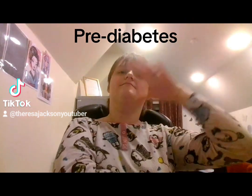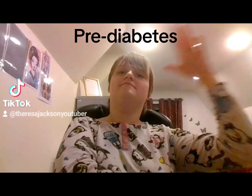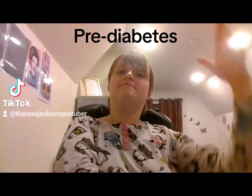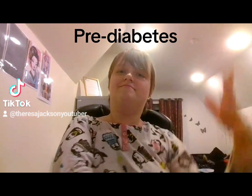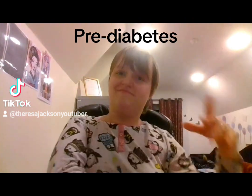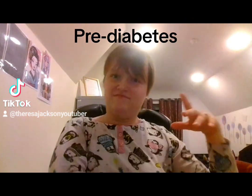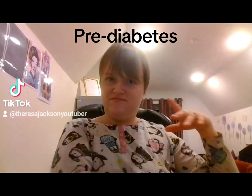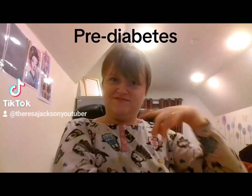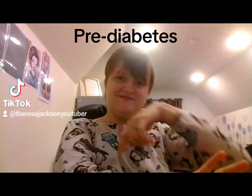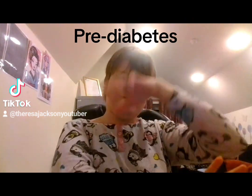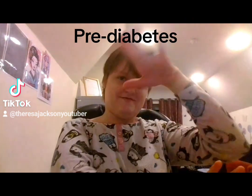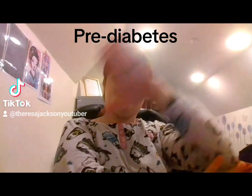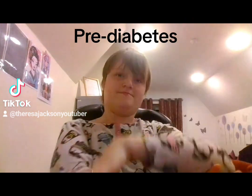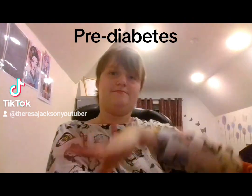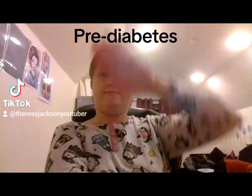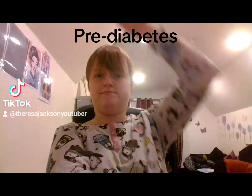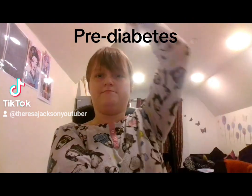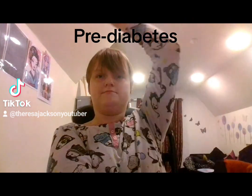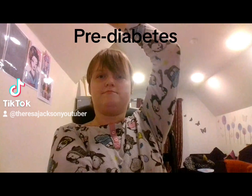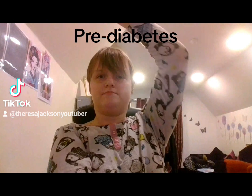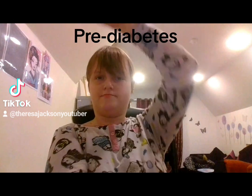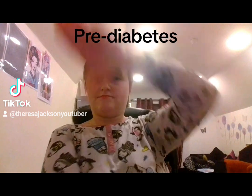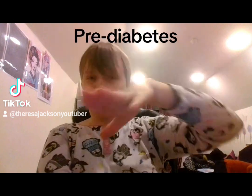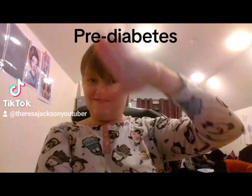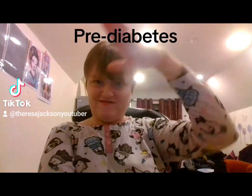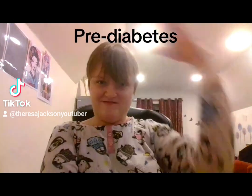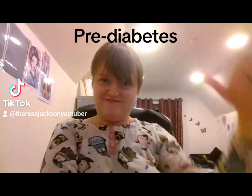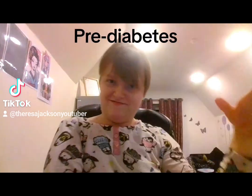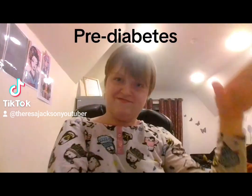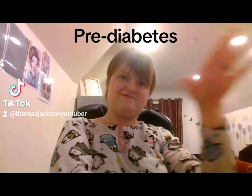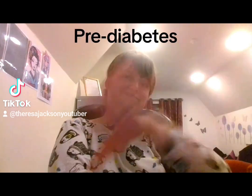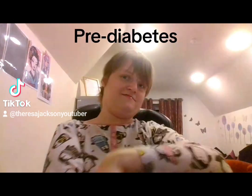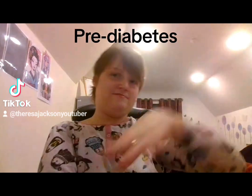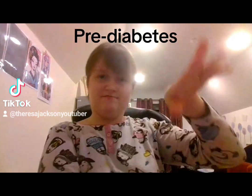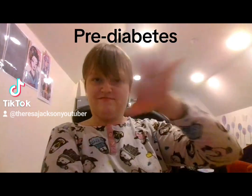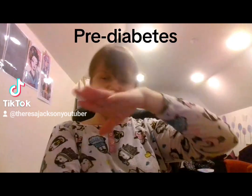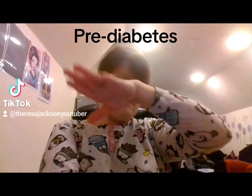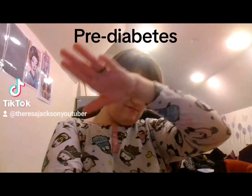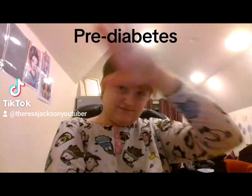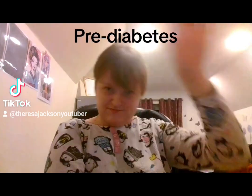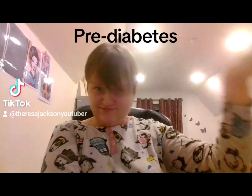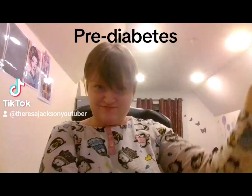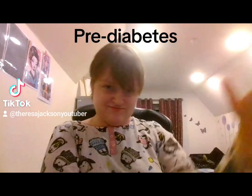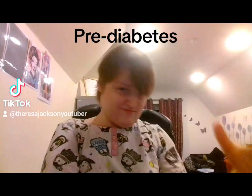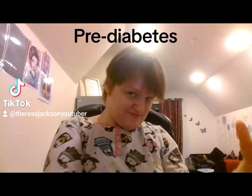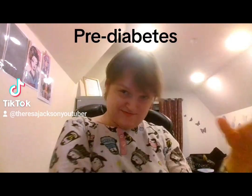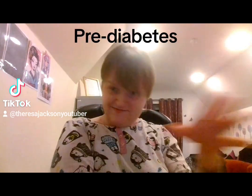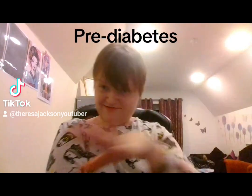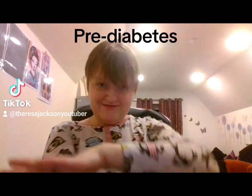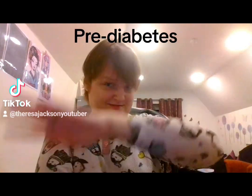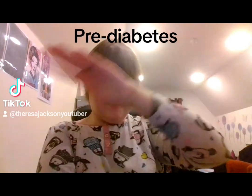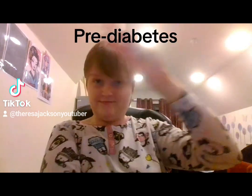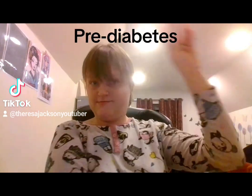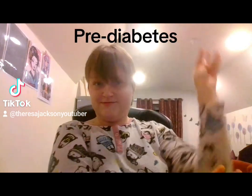your blood sugar is higher than usual, but not high enough for you to be diagnosed with type